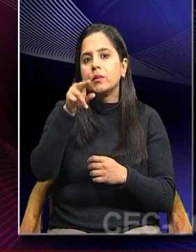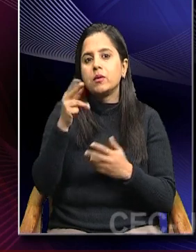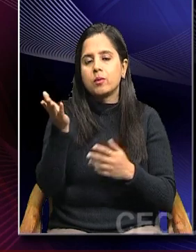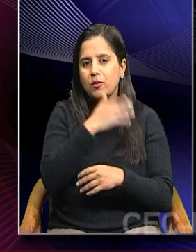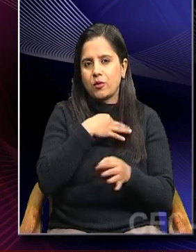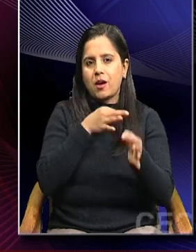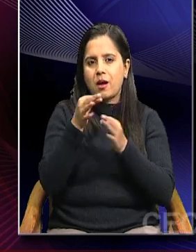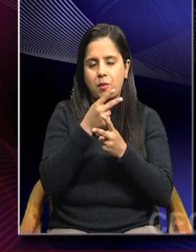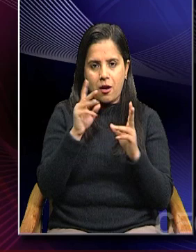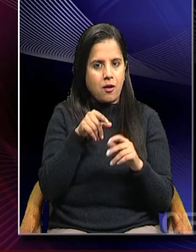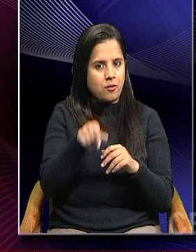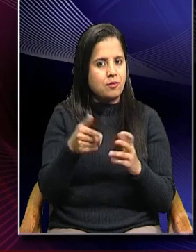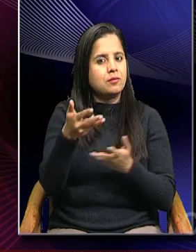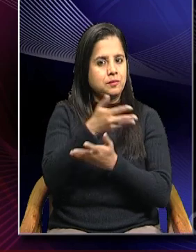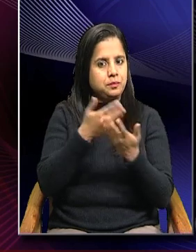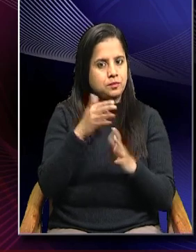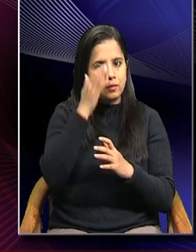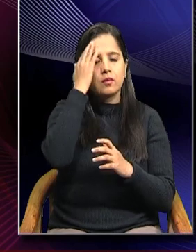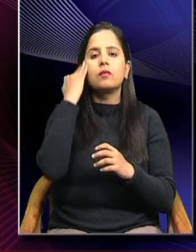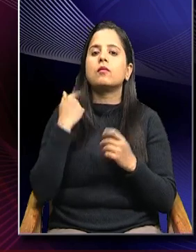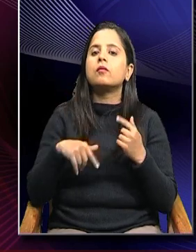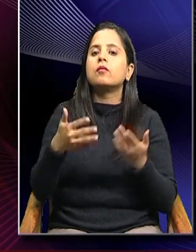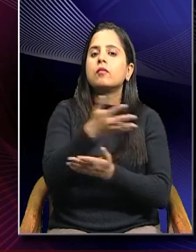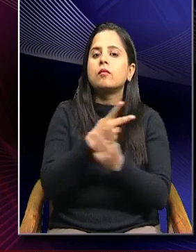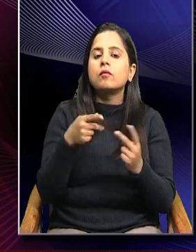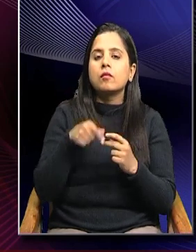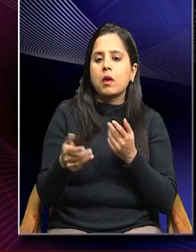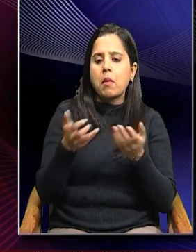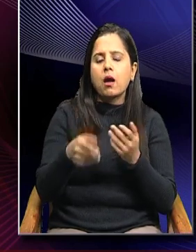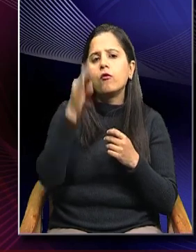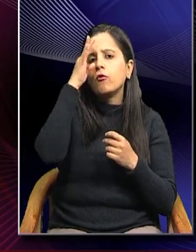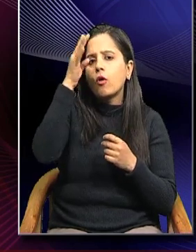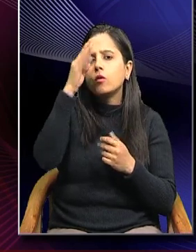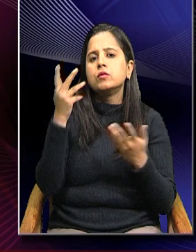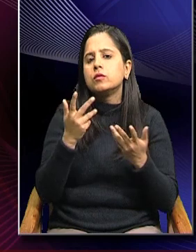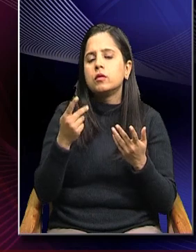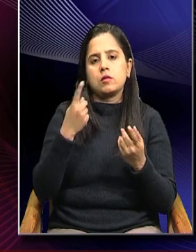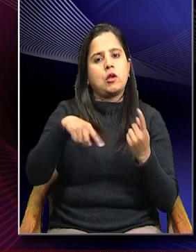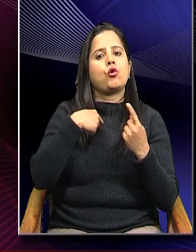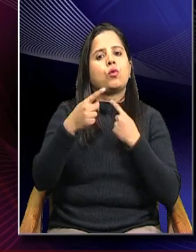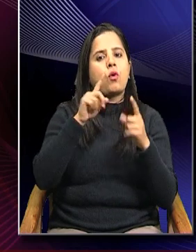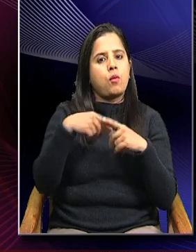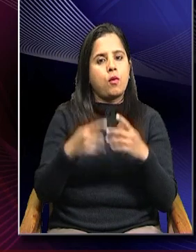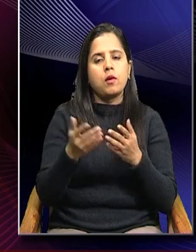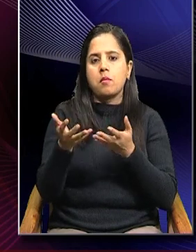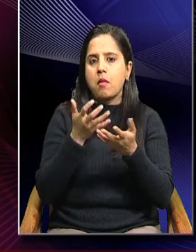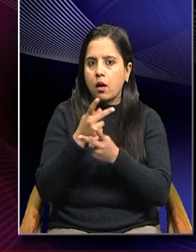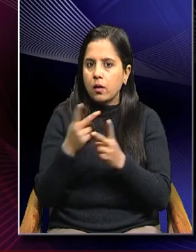telling you about, which I discussed with you when I was discussing about the marketing philosophies, and there we talked about the